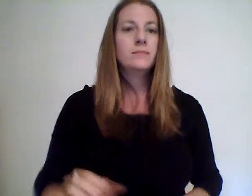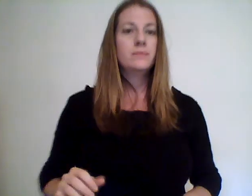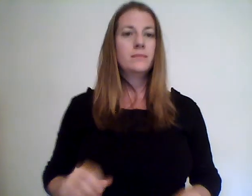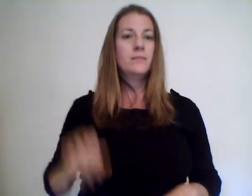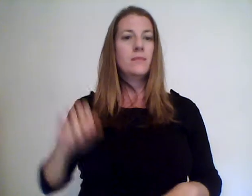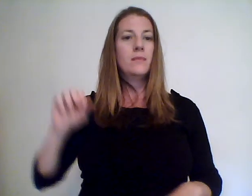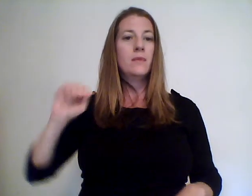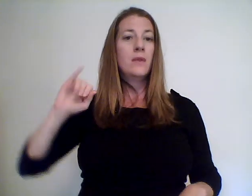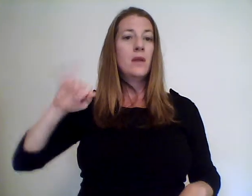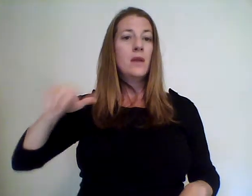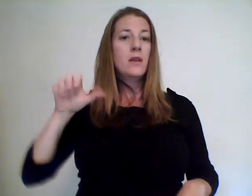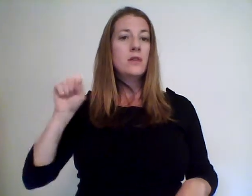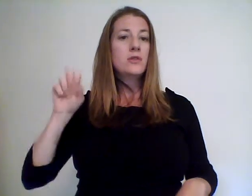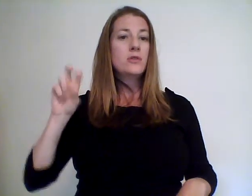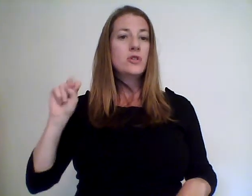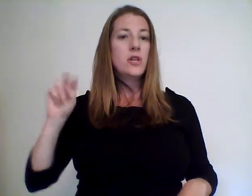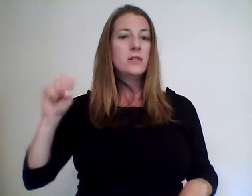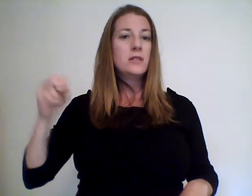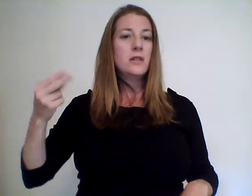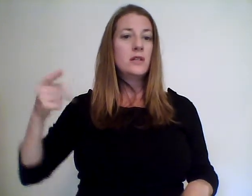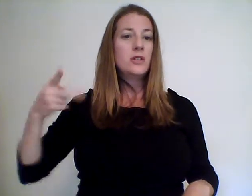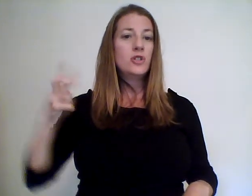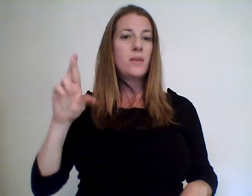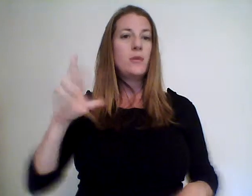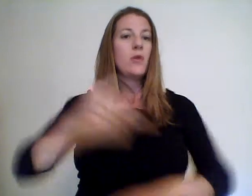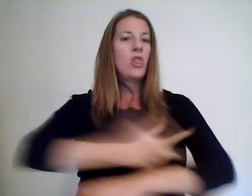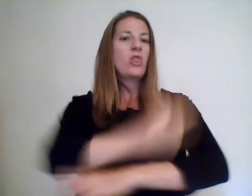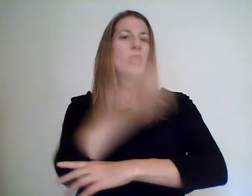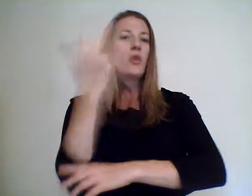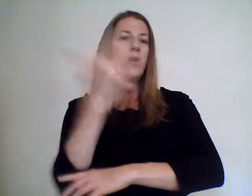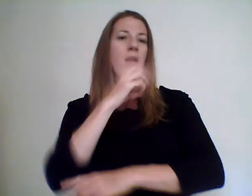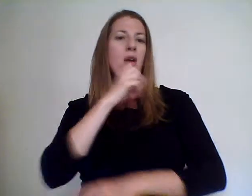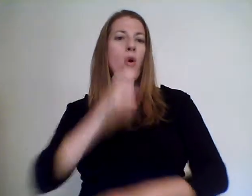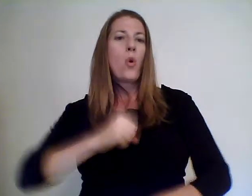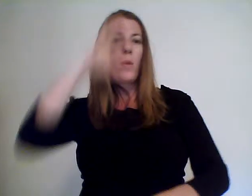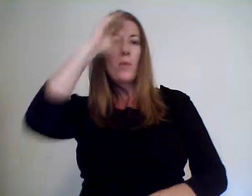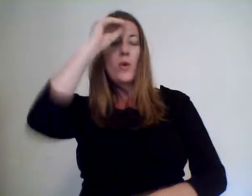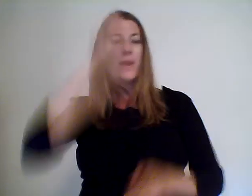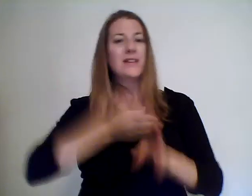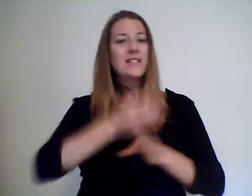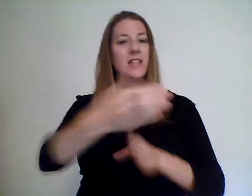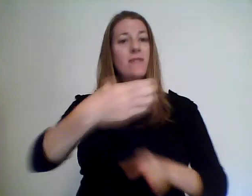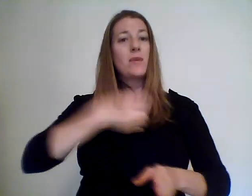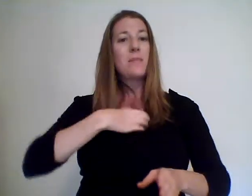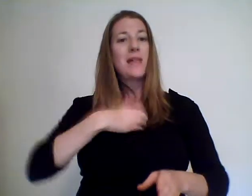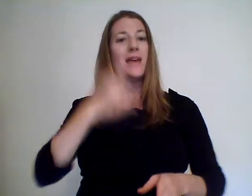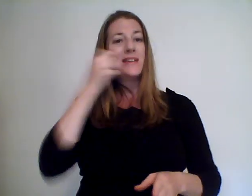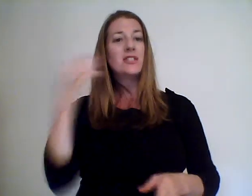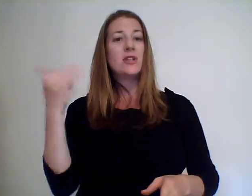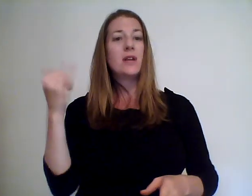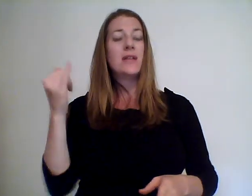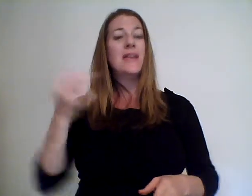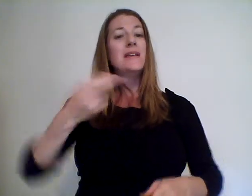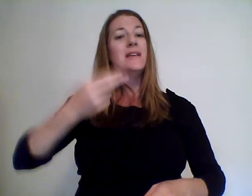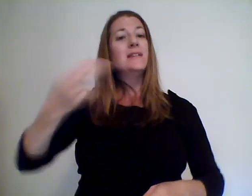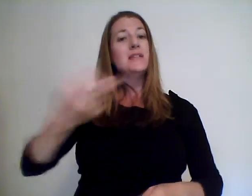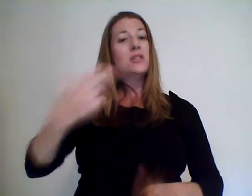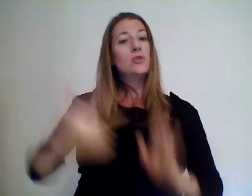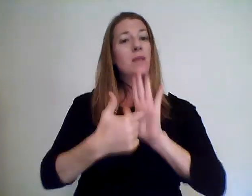Jason Shepard is a 3-day-old boy. His chief complaint is jaundice. His history of presenting illness is as follows.